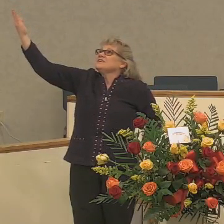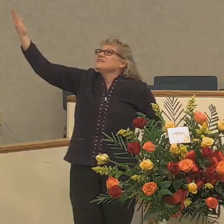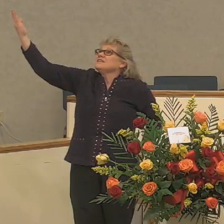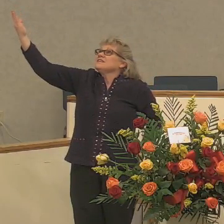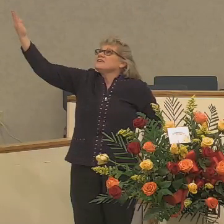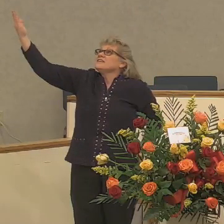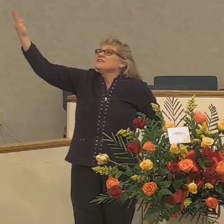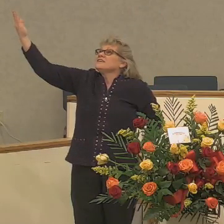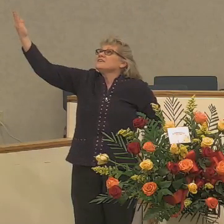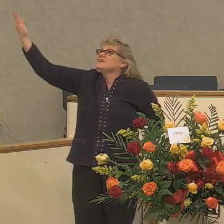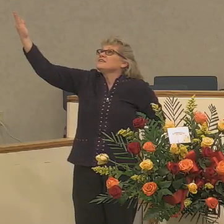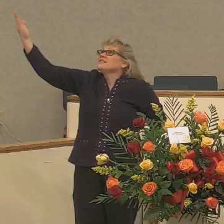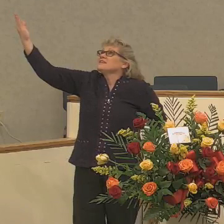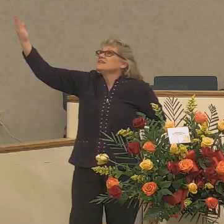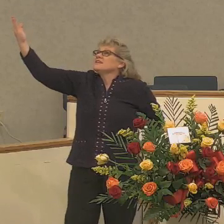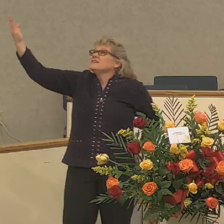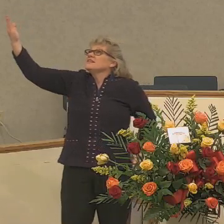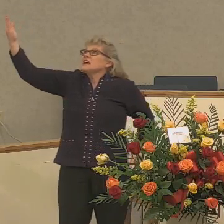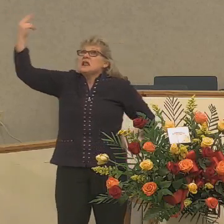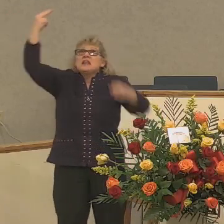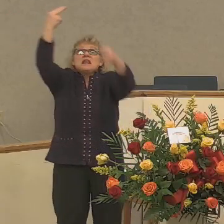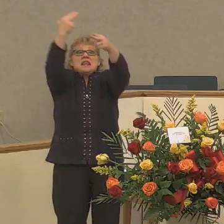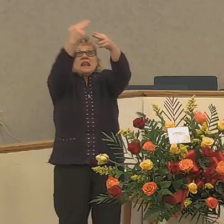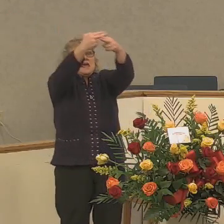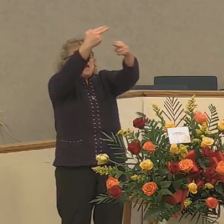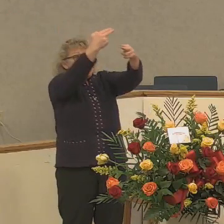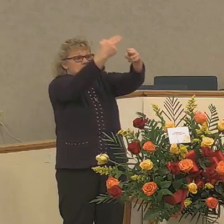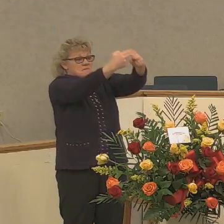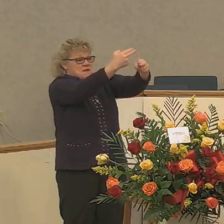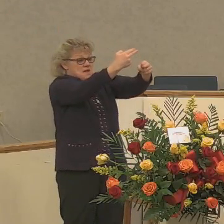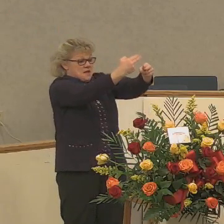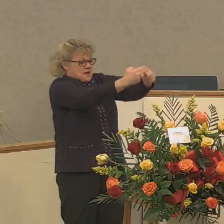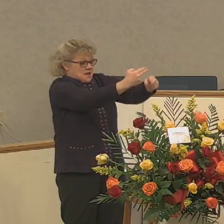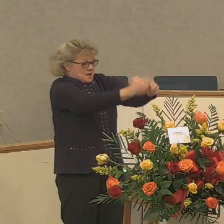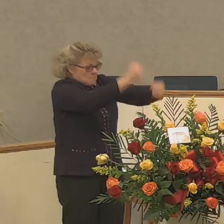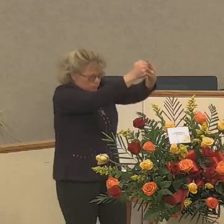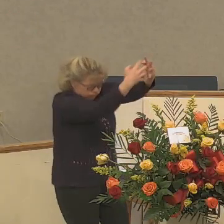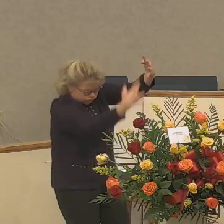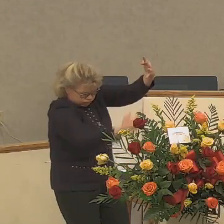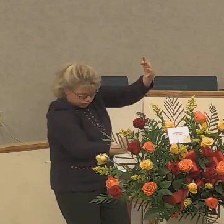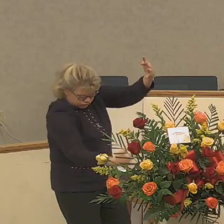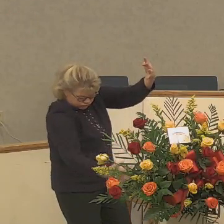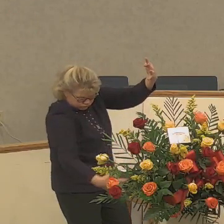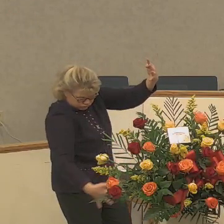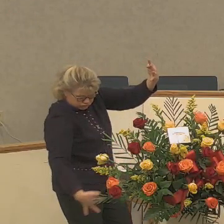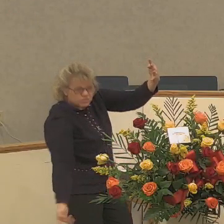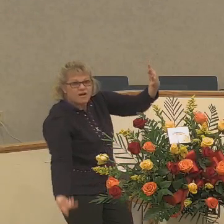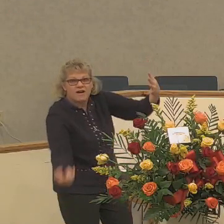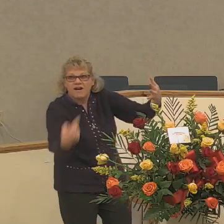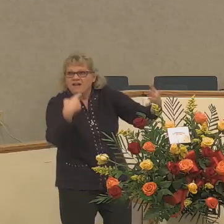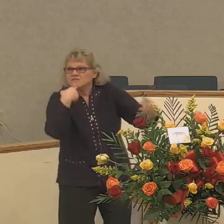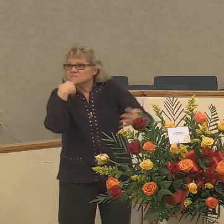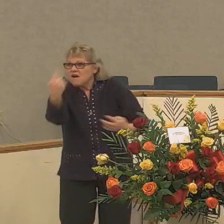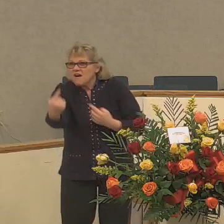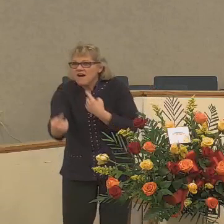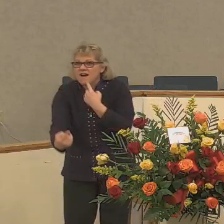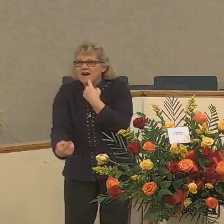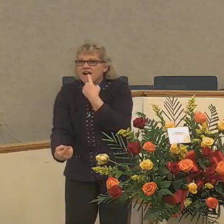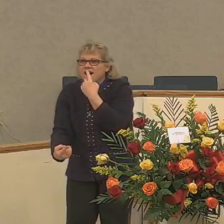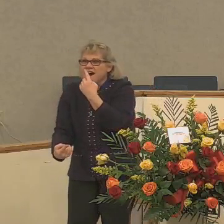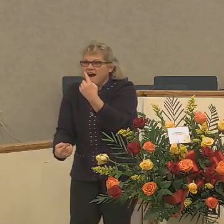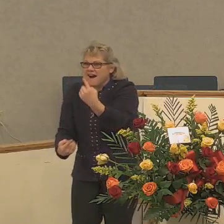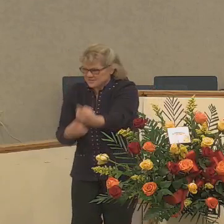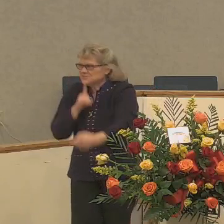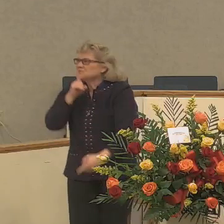Slowly those names from His book are read. Is yours